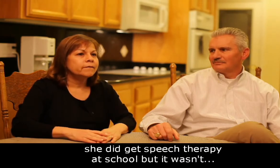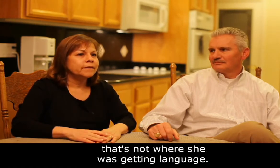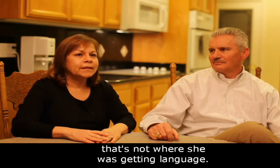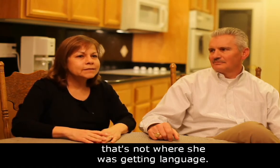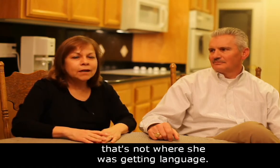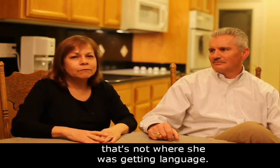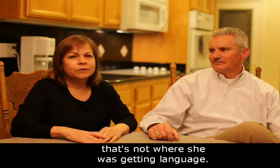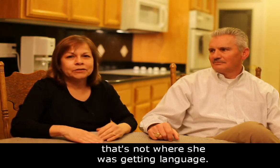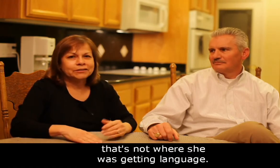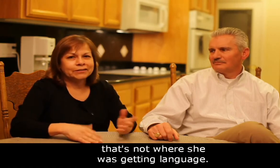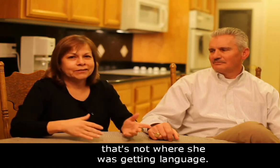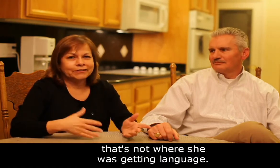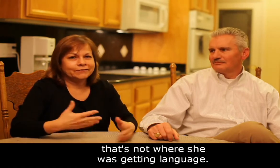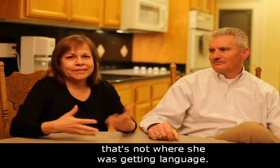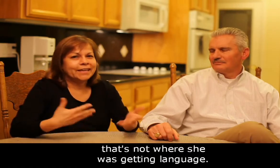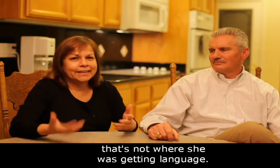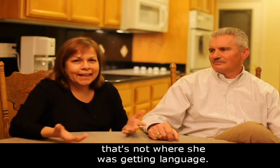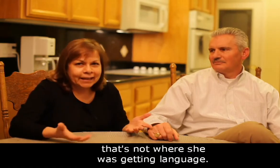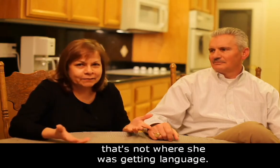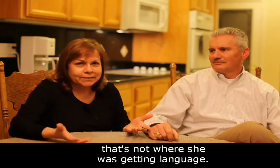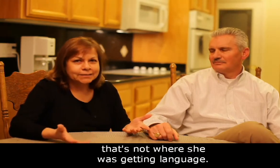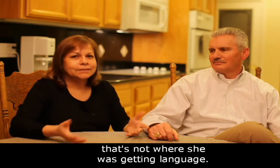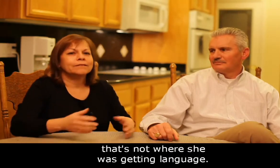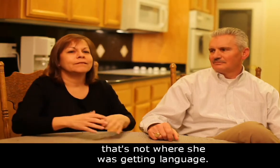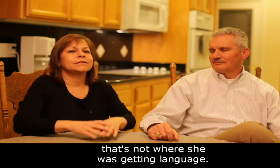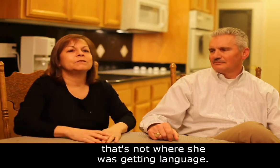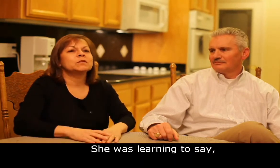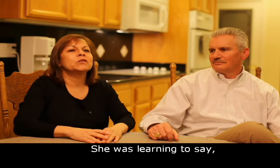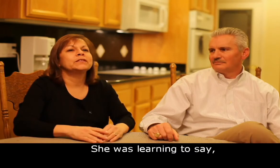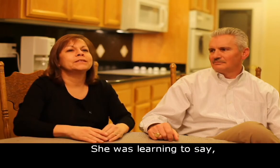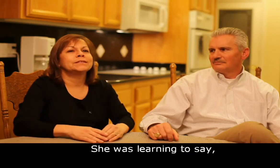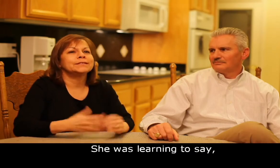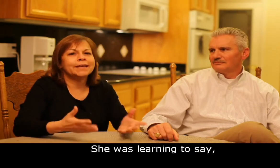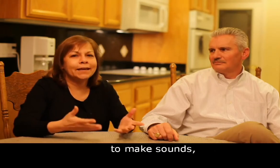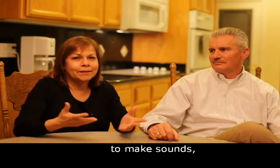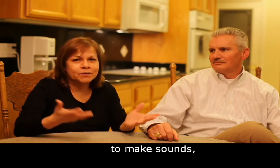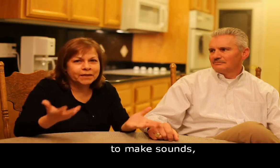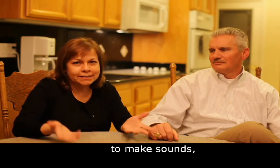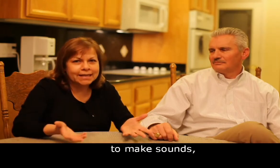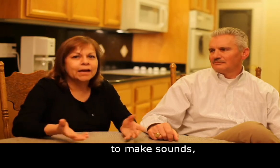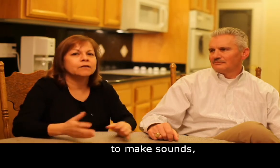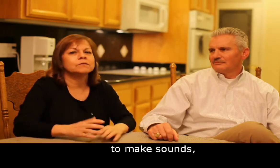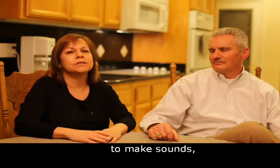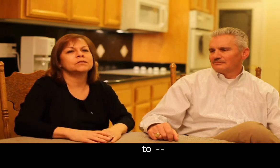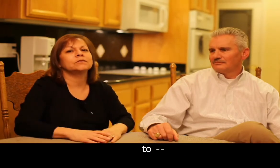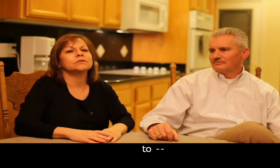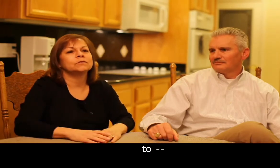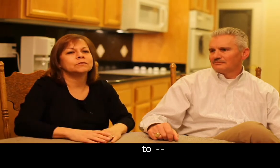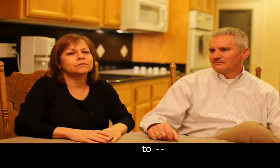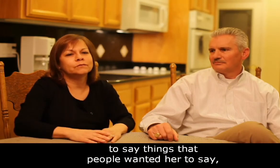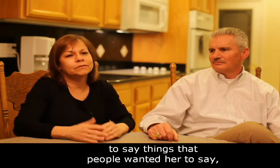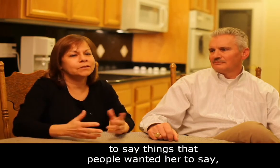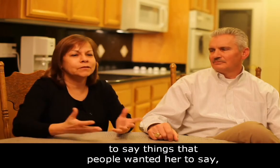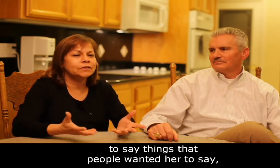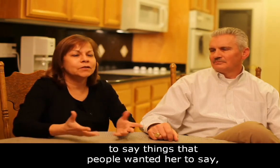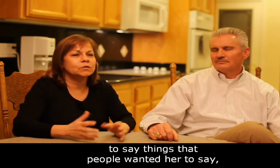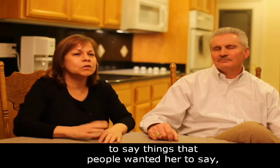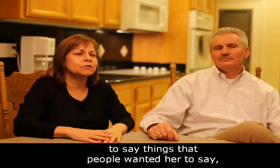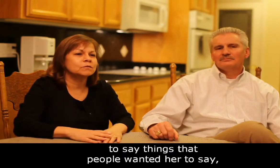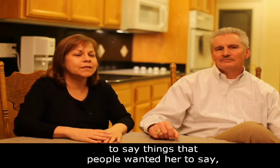that's not where she was getting language. She was learning to make sounds, to say